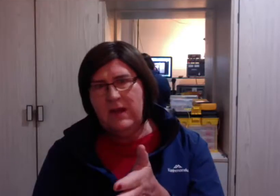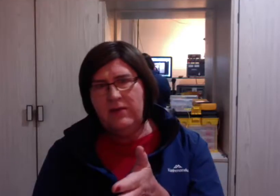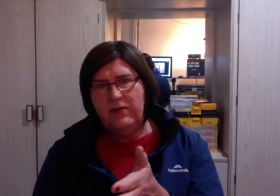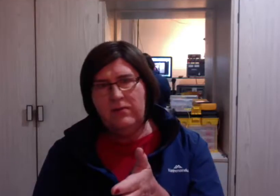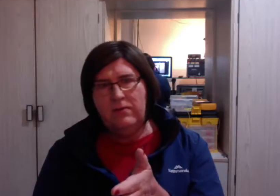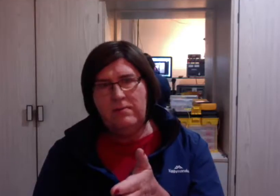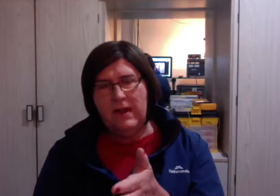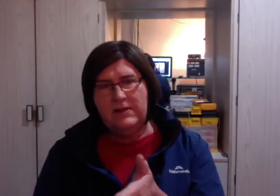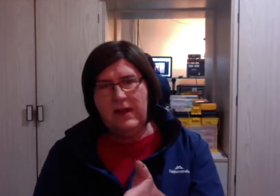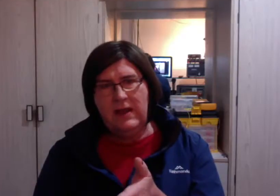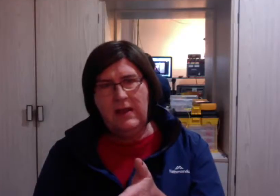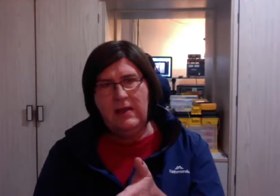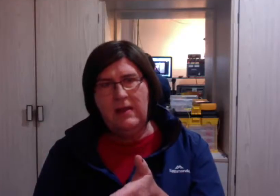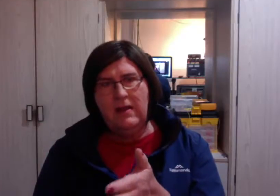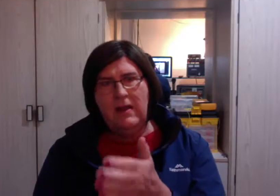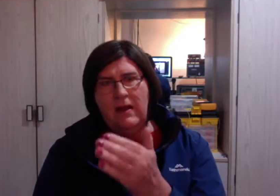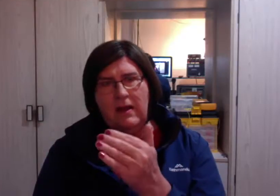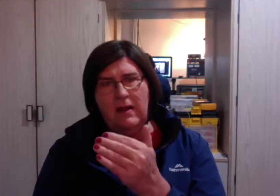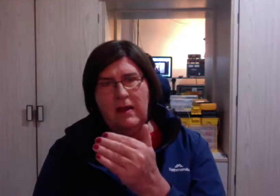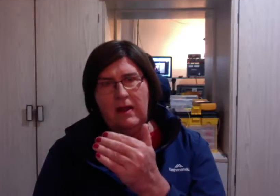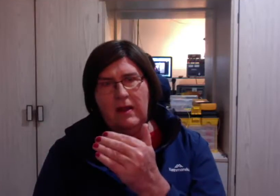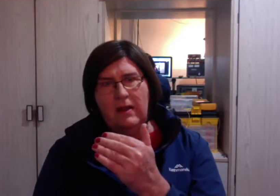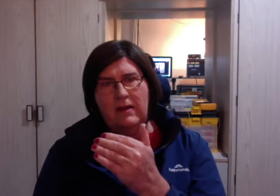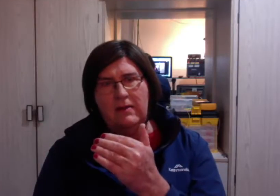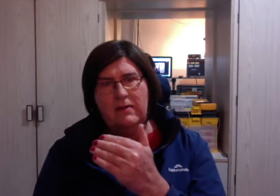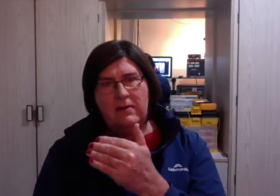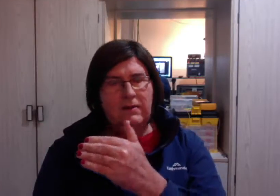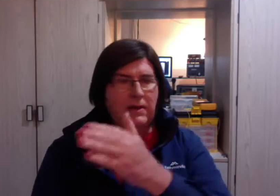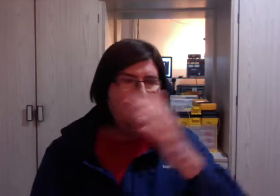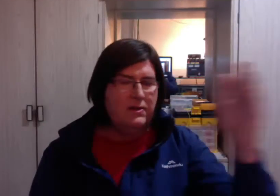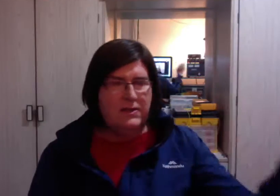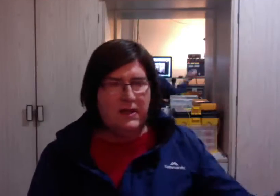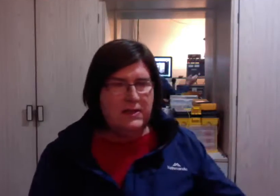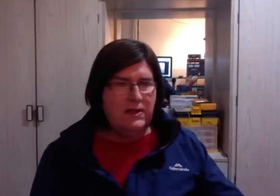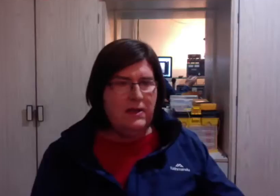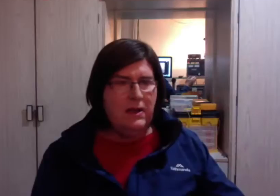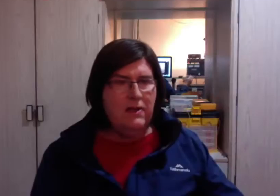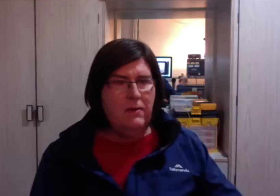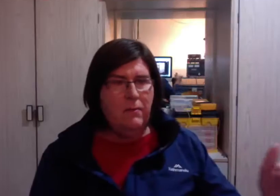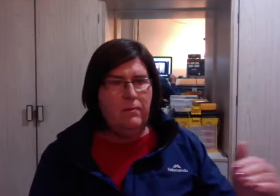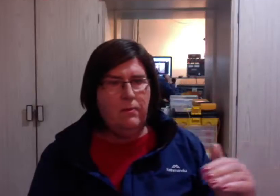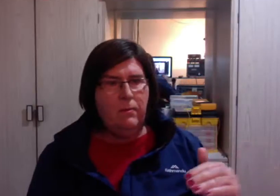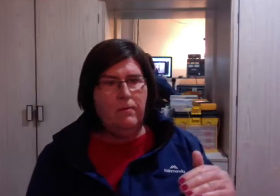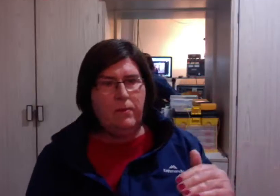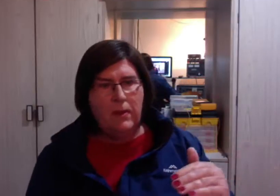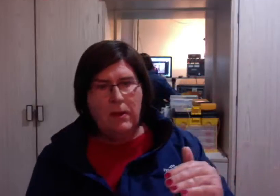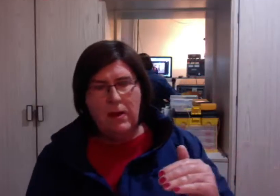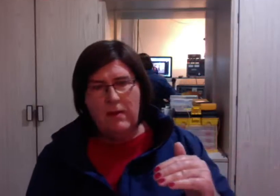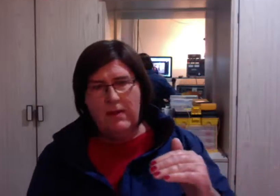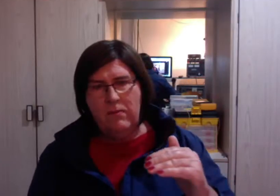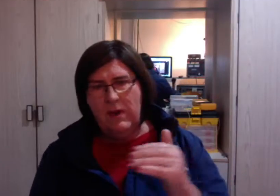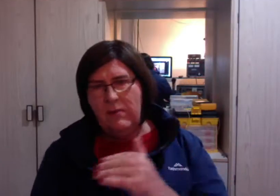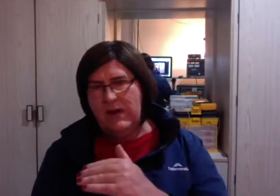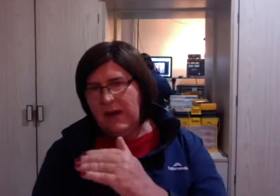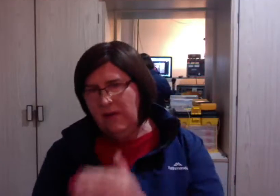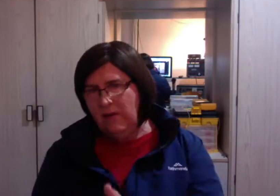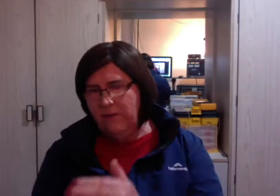to Mount Dare and into the desert, and then then when we get to the